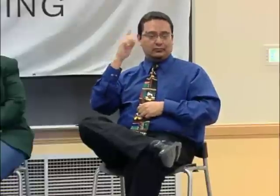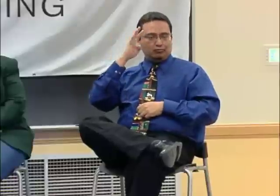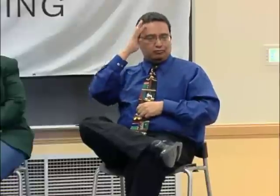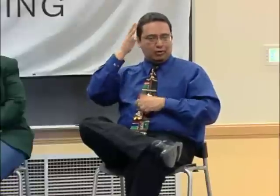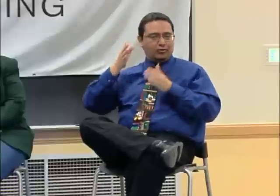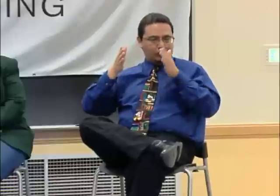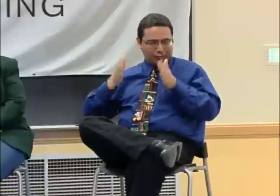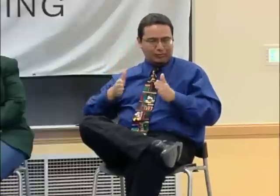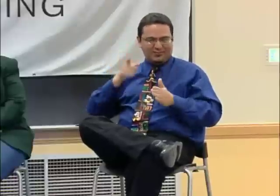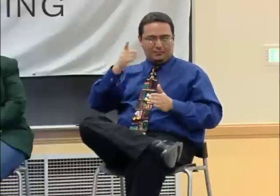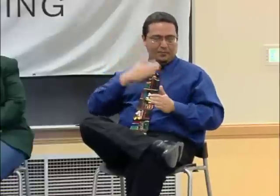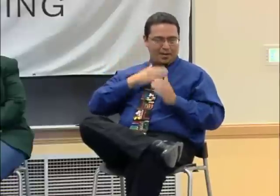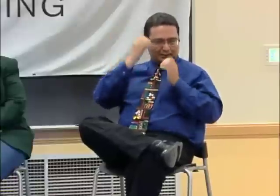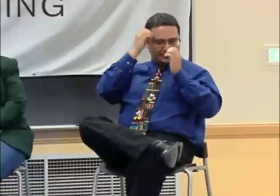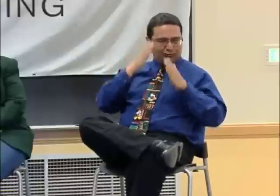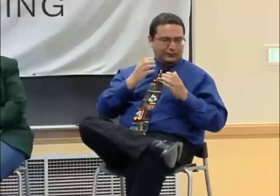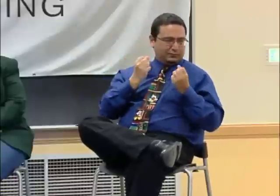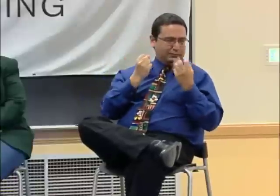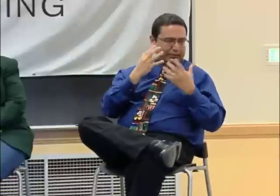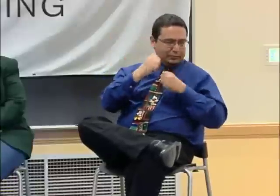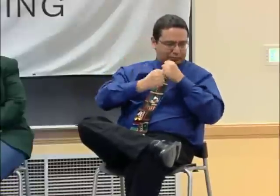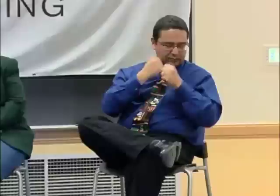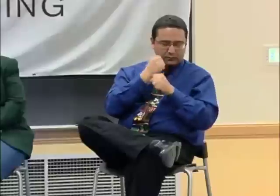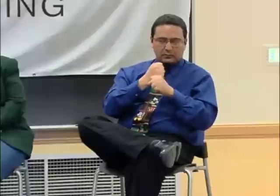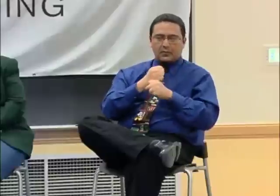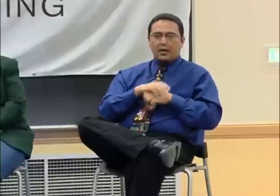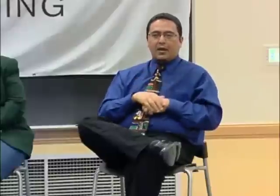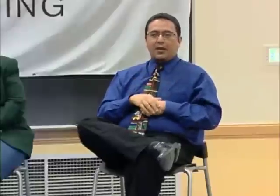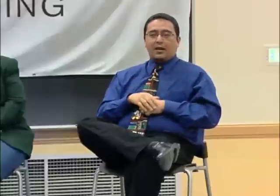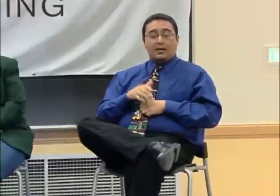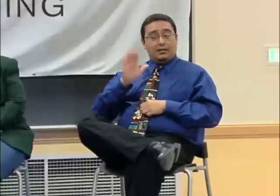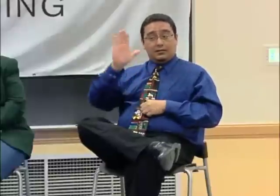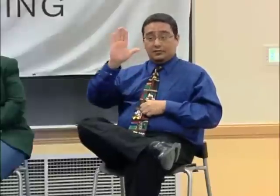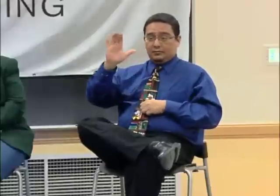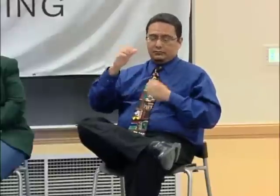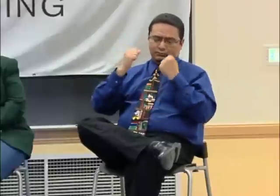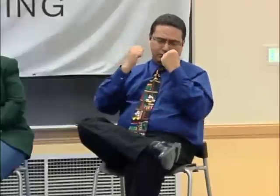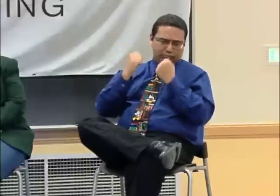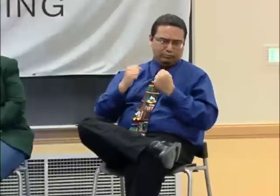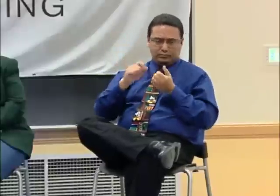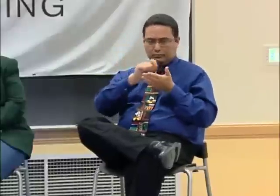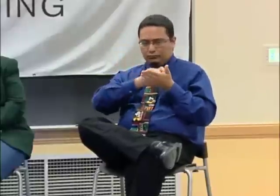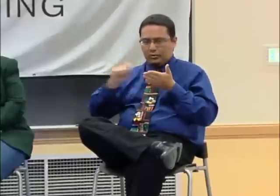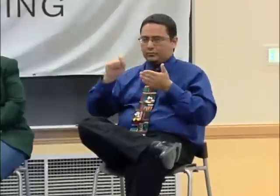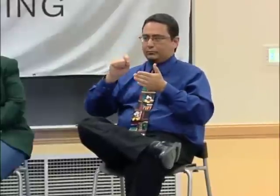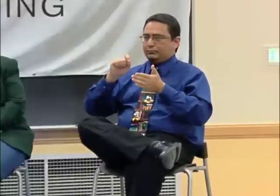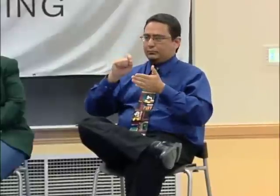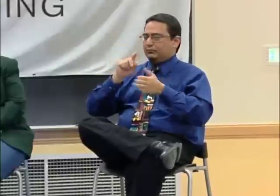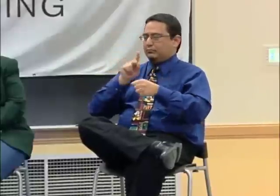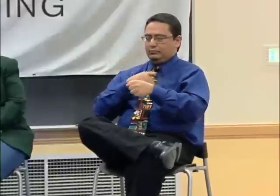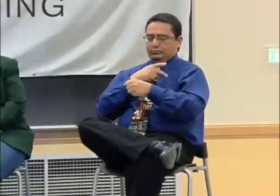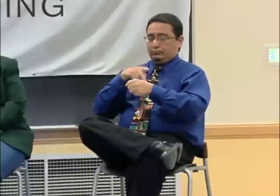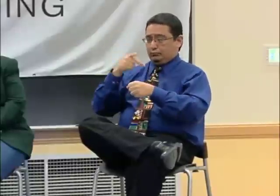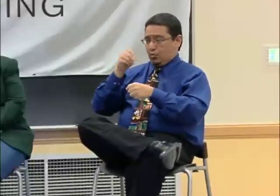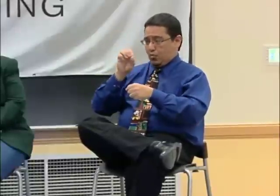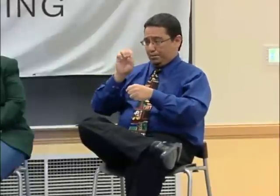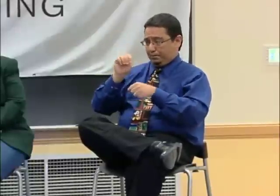Anthony, he was the creator of this, and he was a teacher back then, very strong,